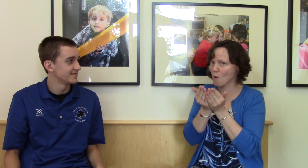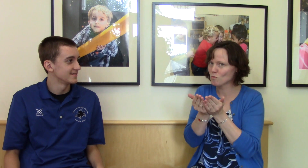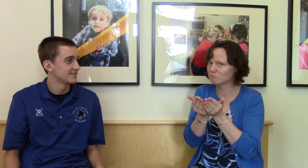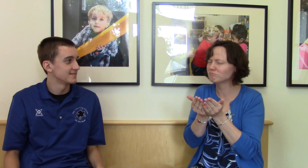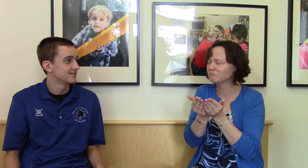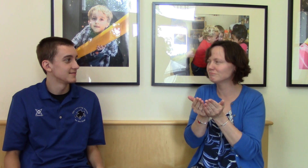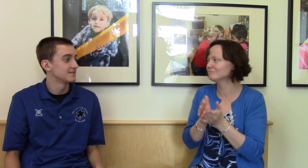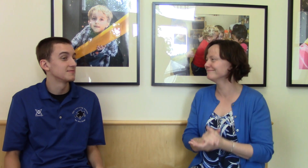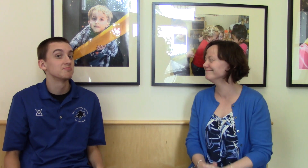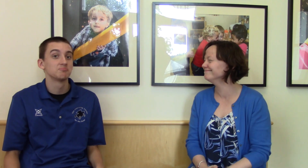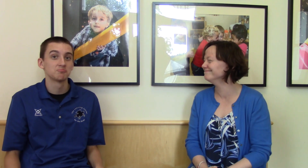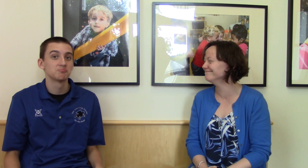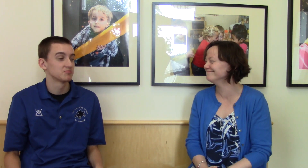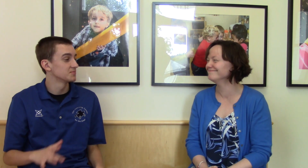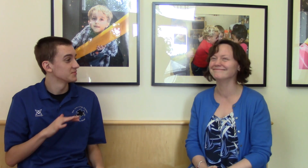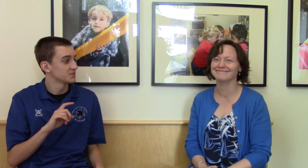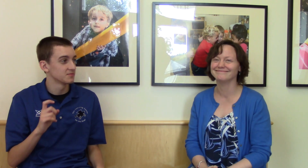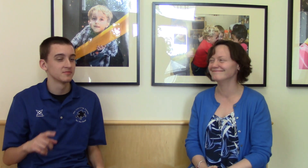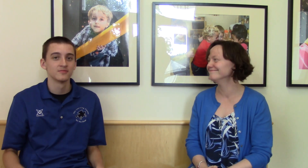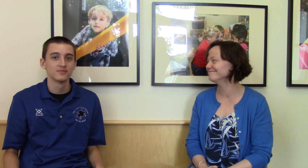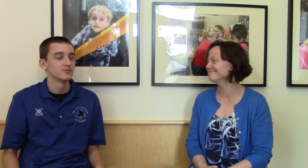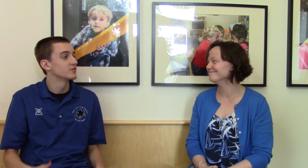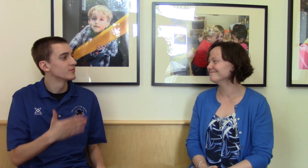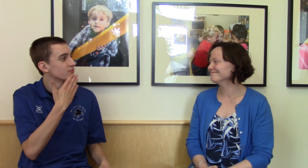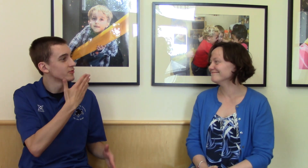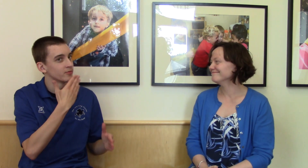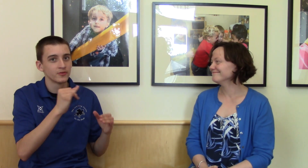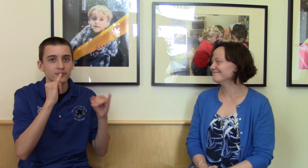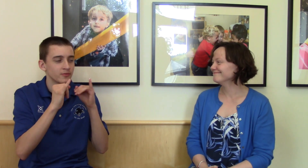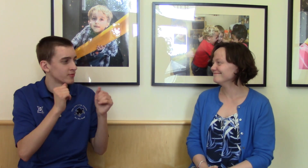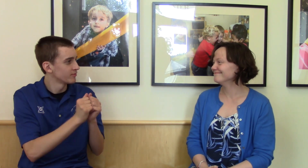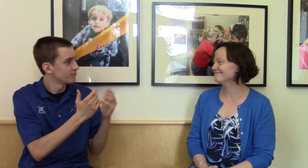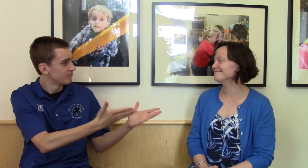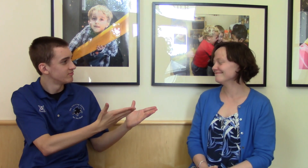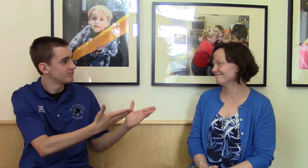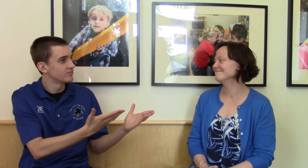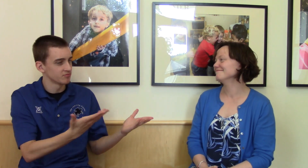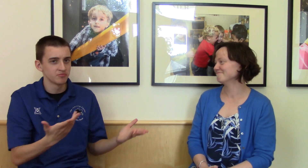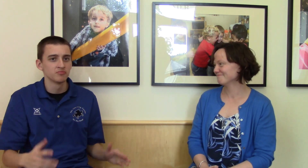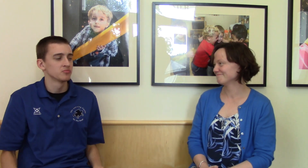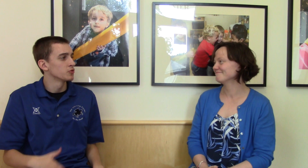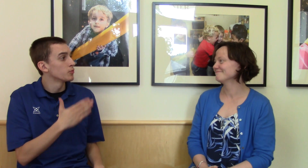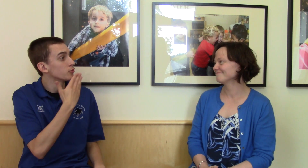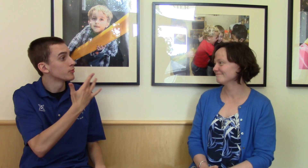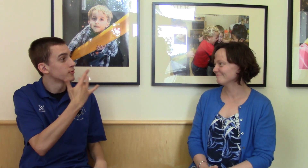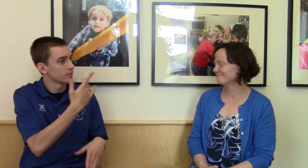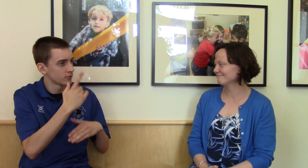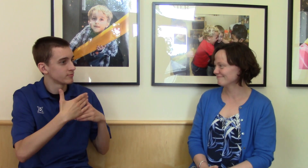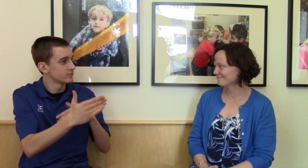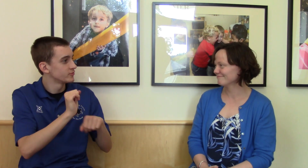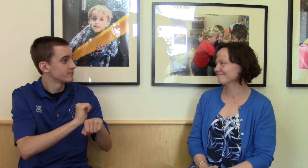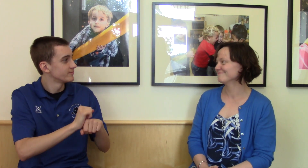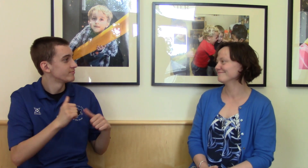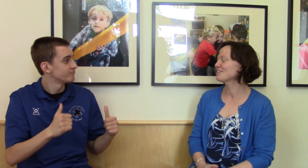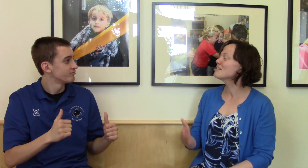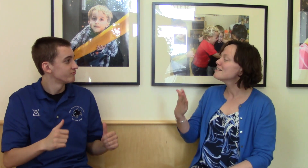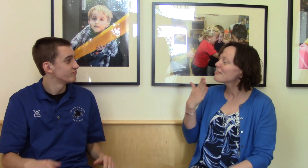and probably a boat. Great, great answers. Thank you for interviewing with me and good luck with your new